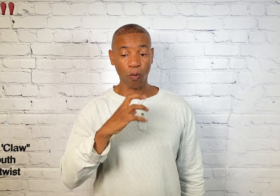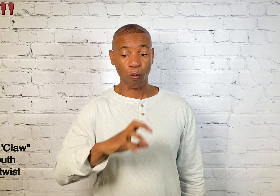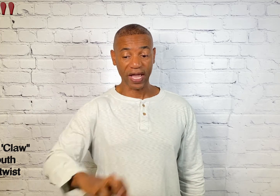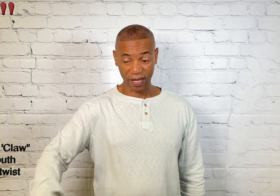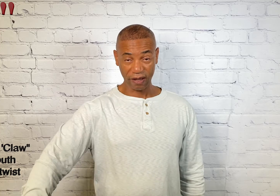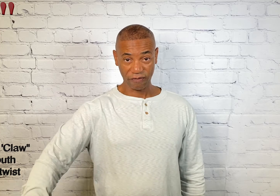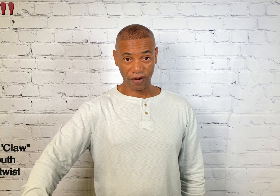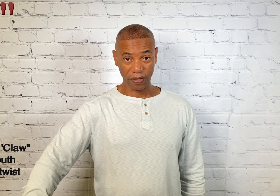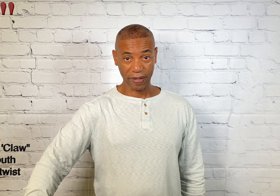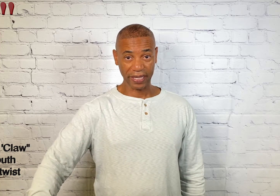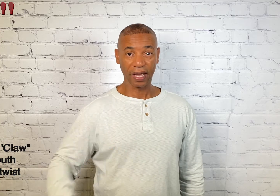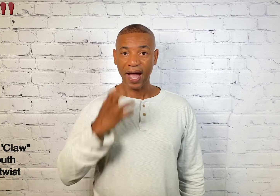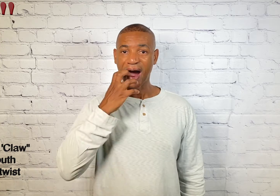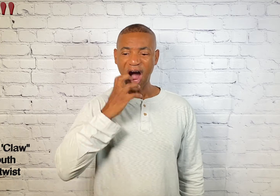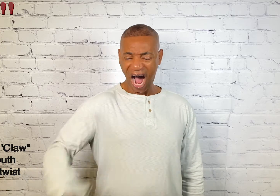away from your body.